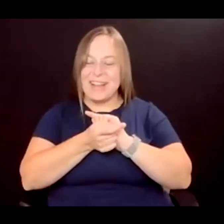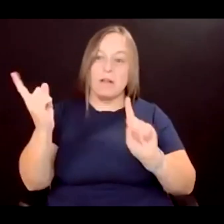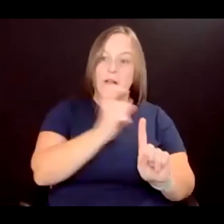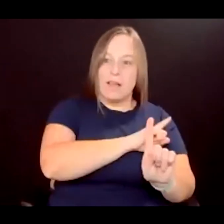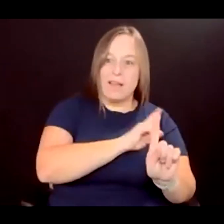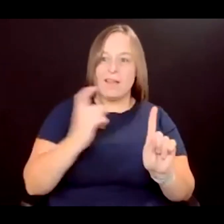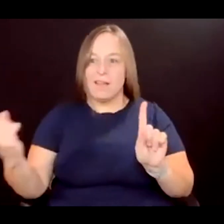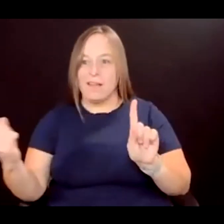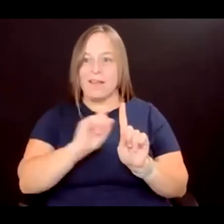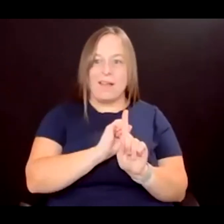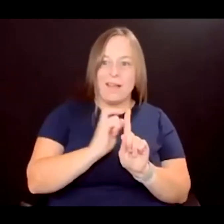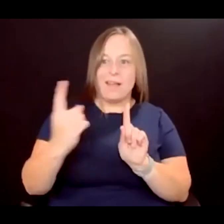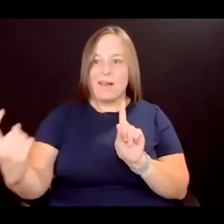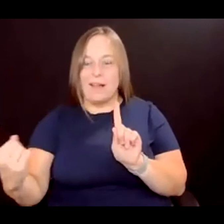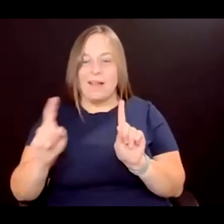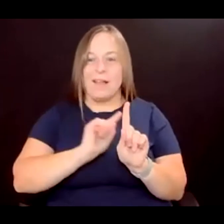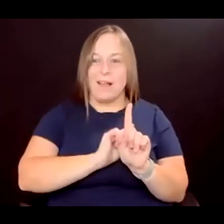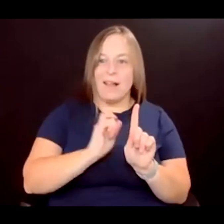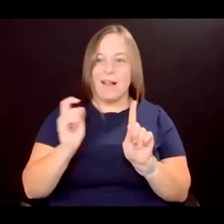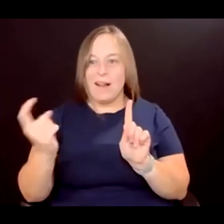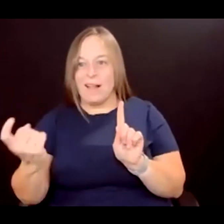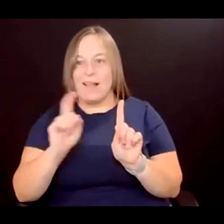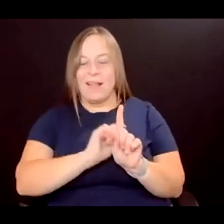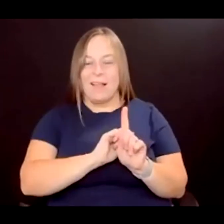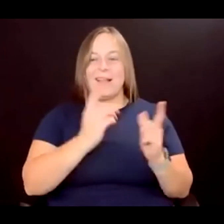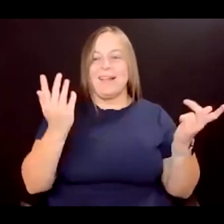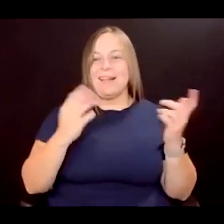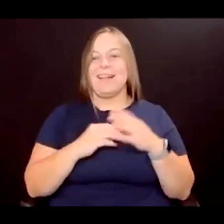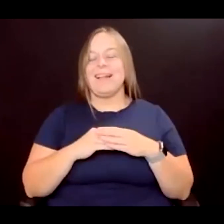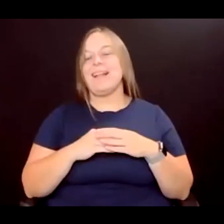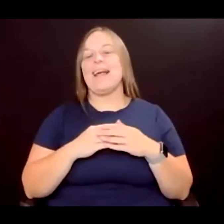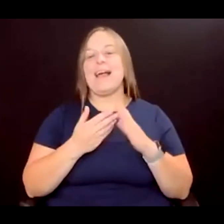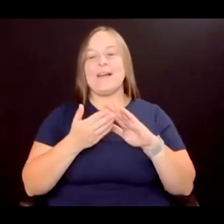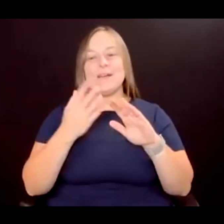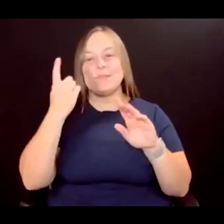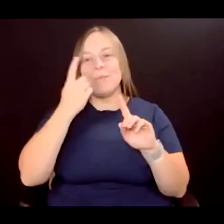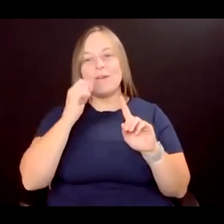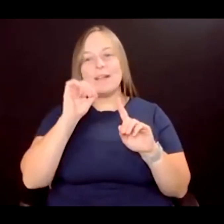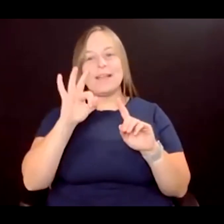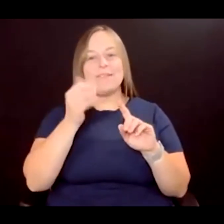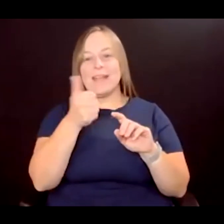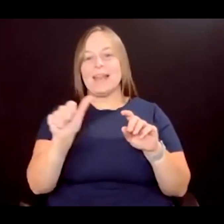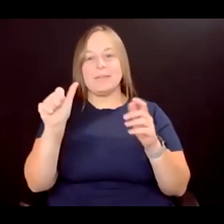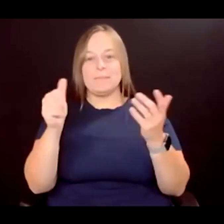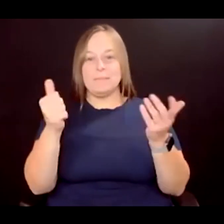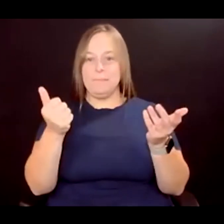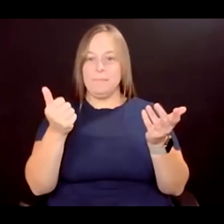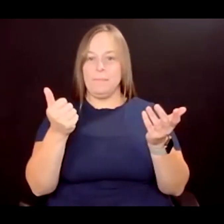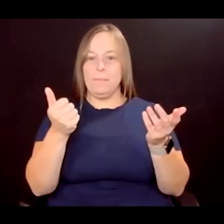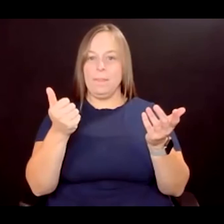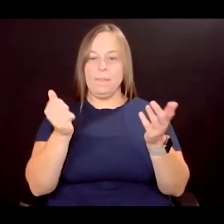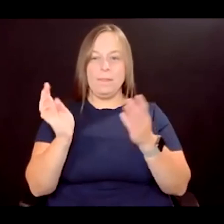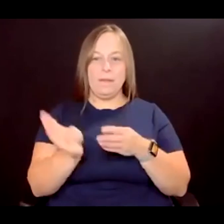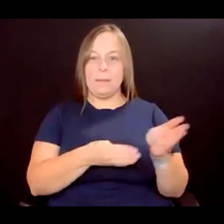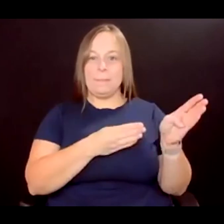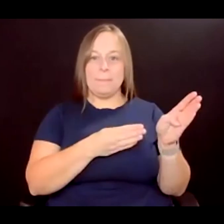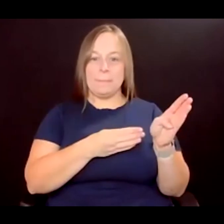going to give you the word transform, which is an acronym, and it is transform is